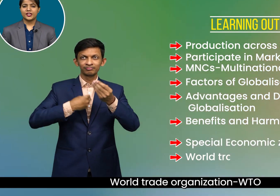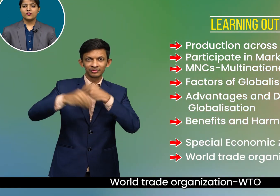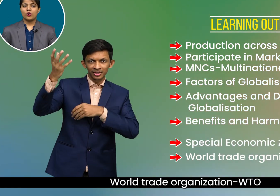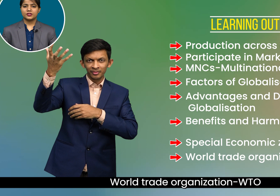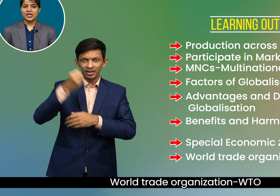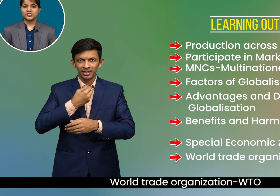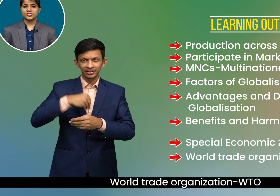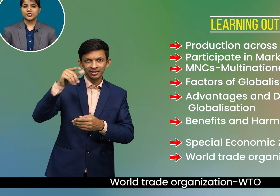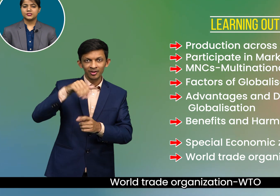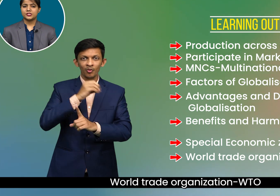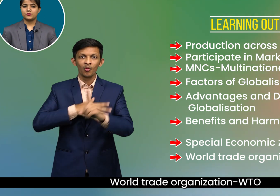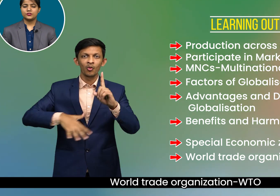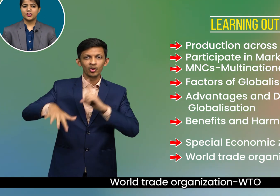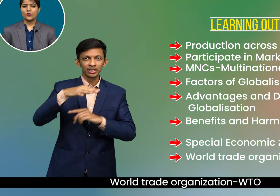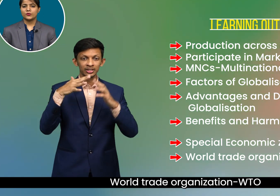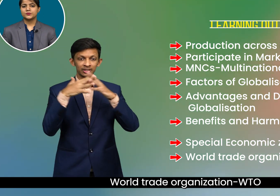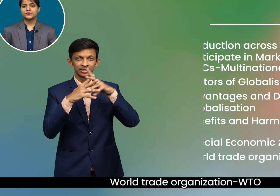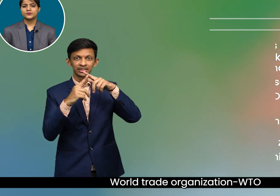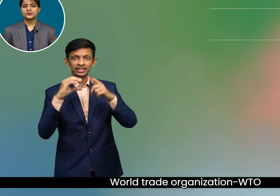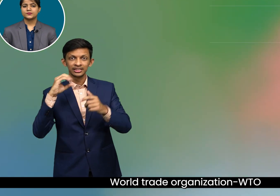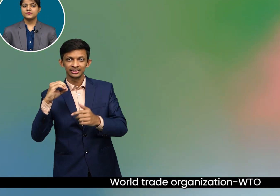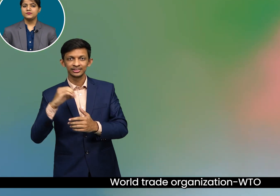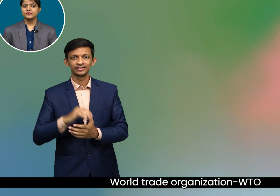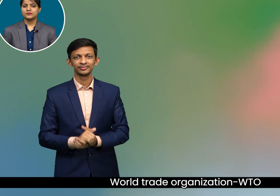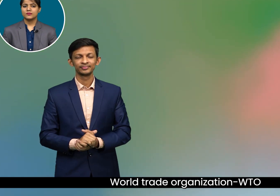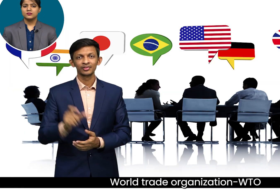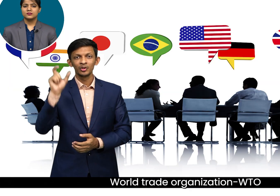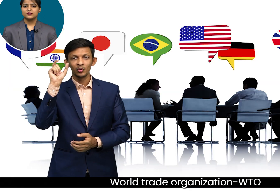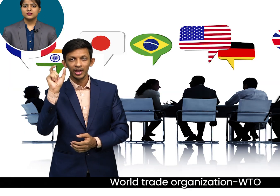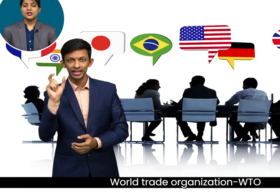World Trade Organization WTO.